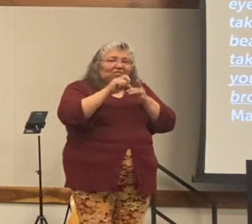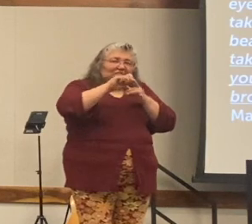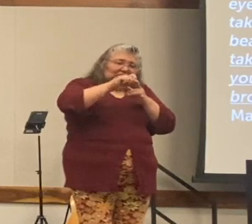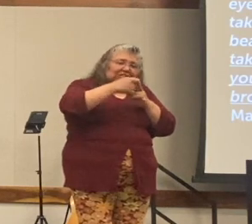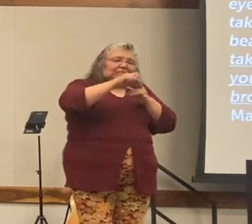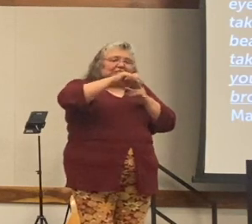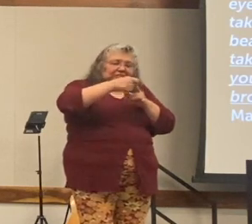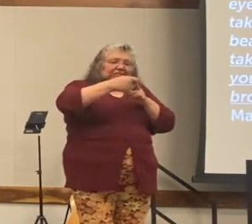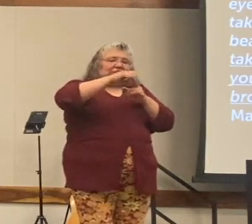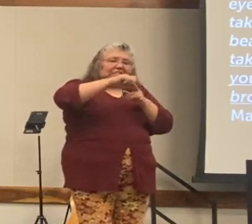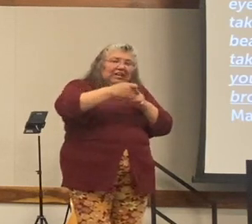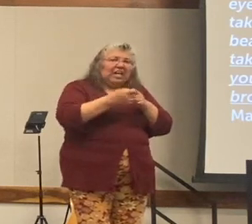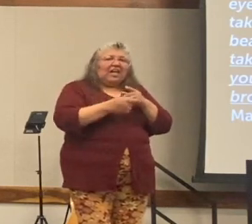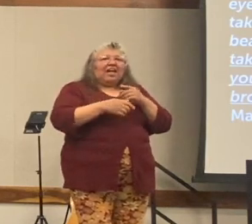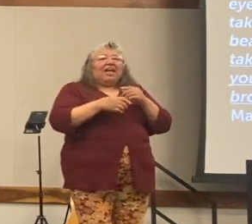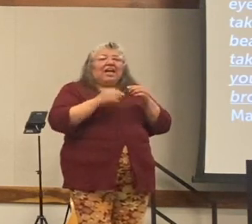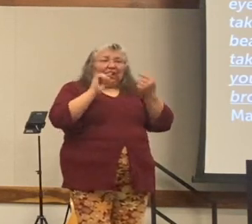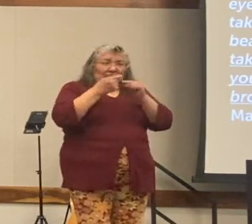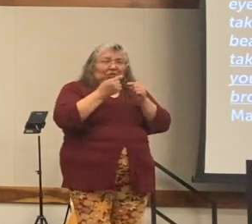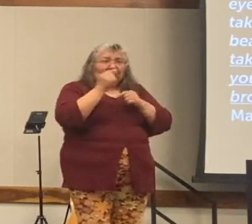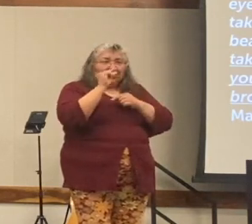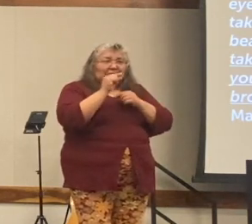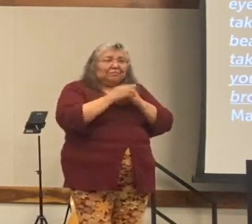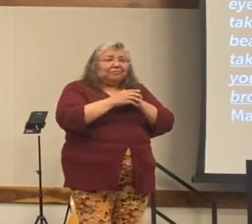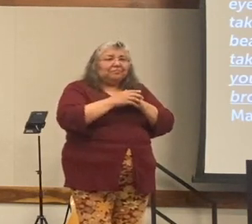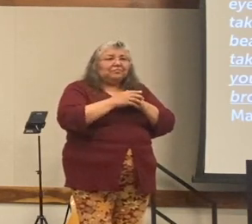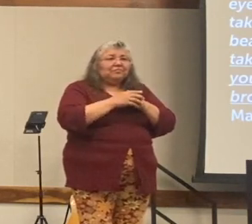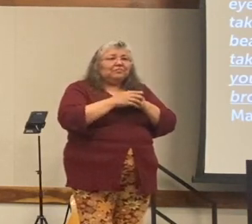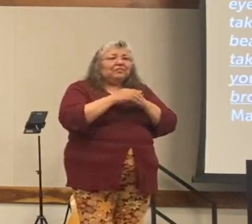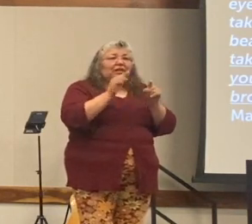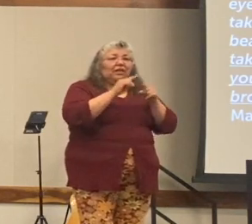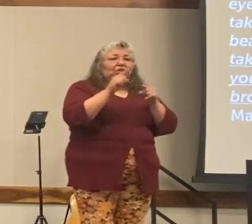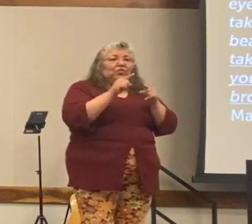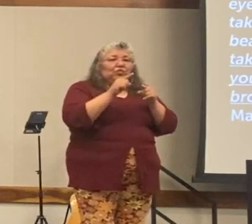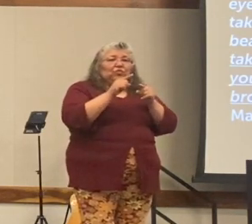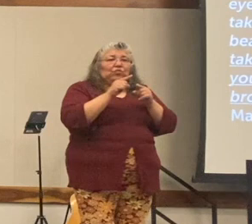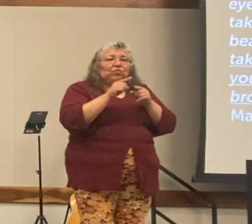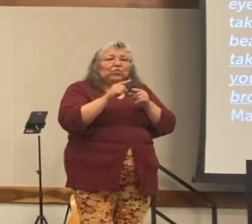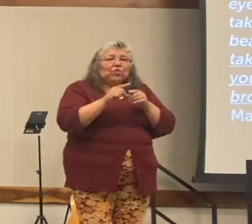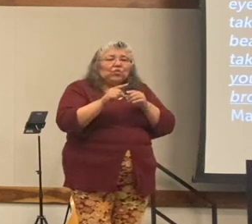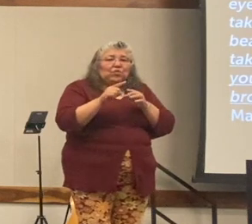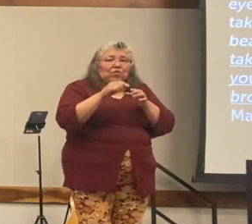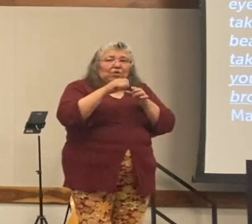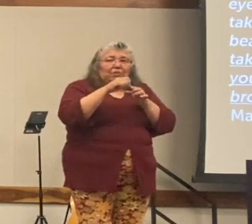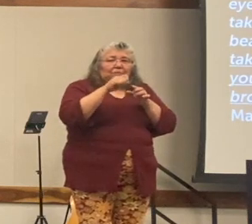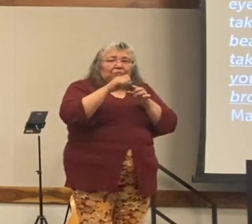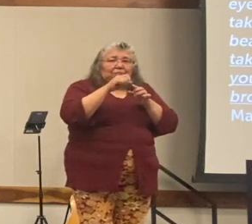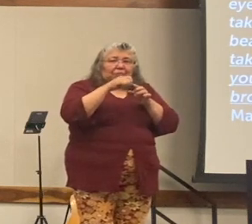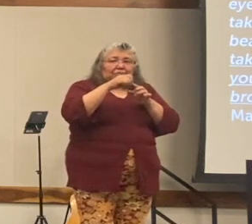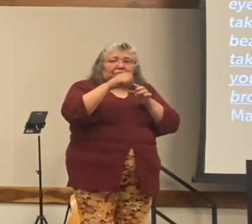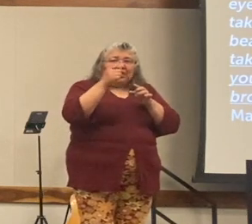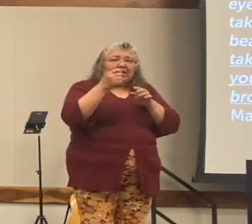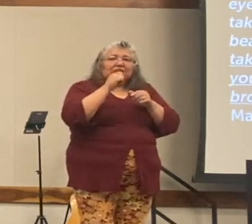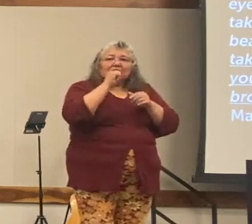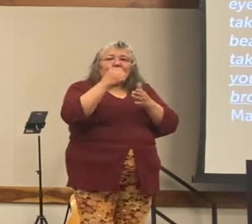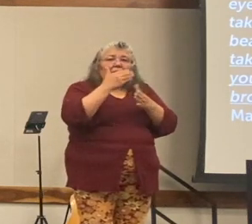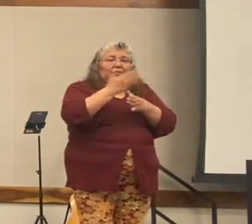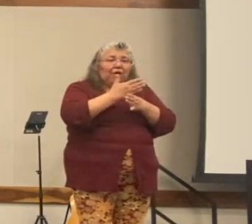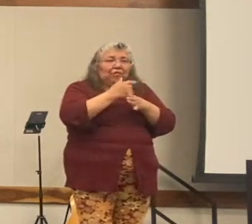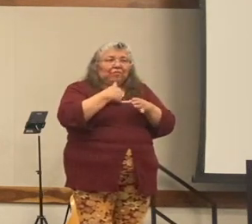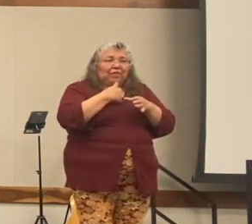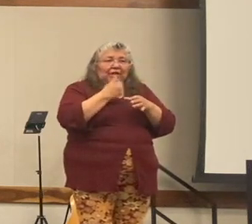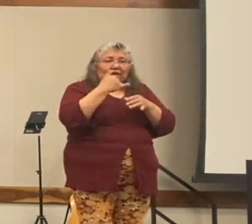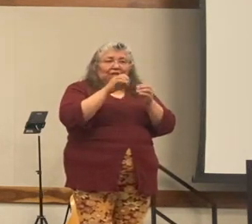out. And it stings a bit as you're pulling it out. But eventually, it comes out and it doesn't bother me